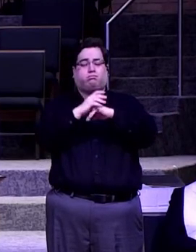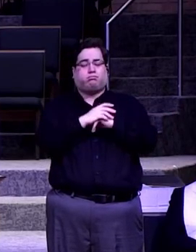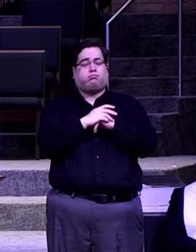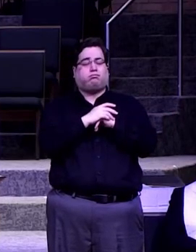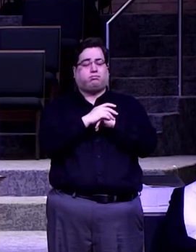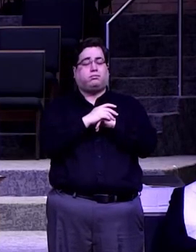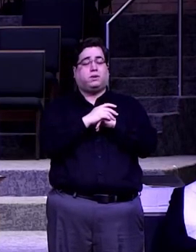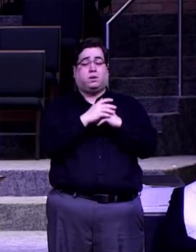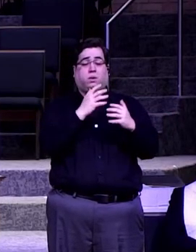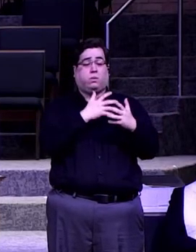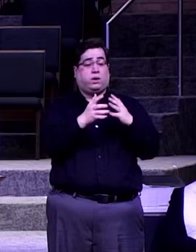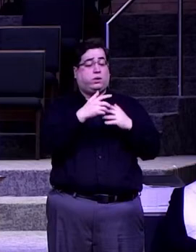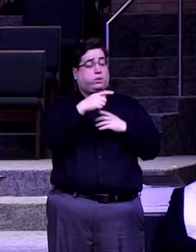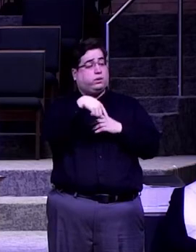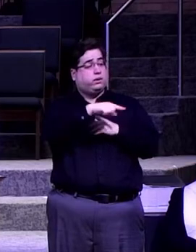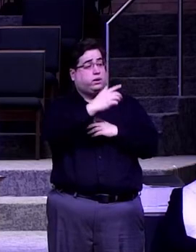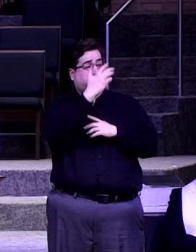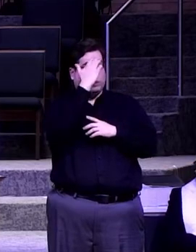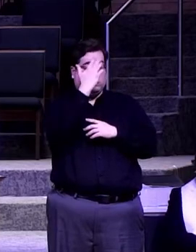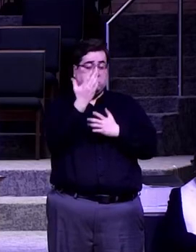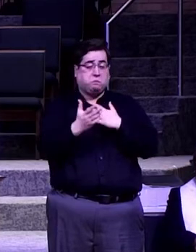And whether they knew it or not,